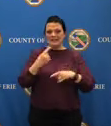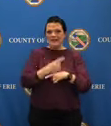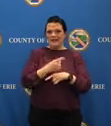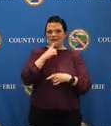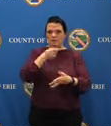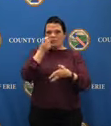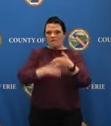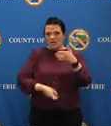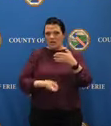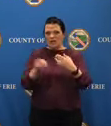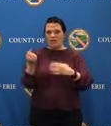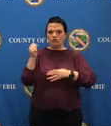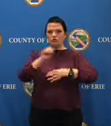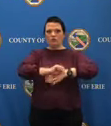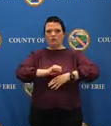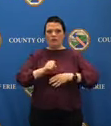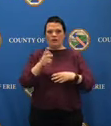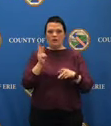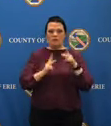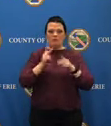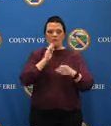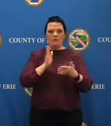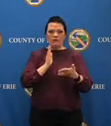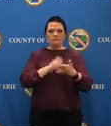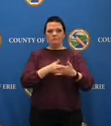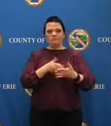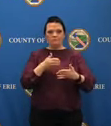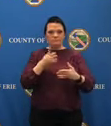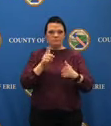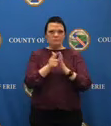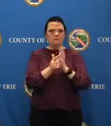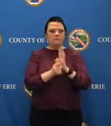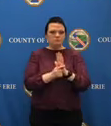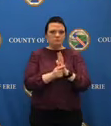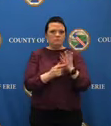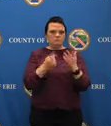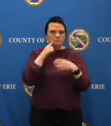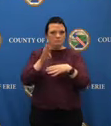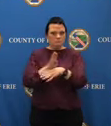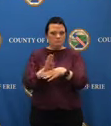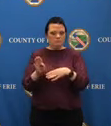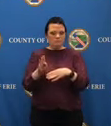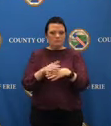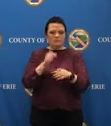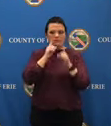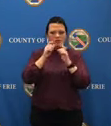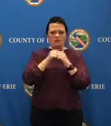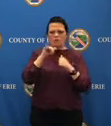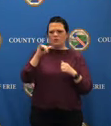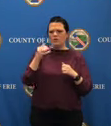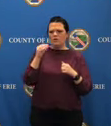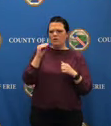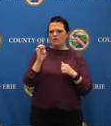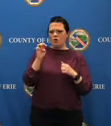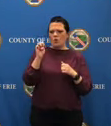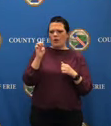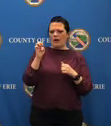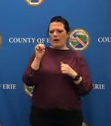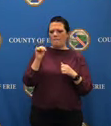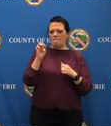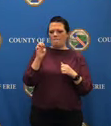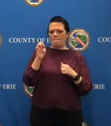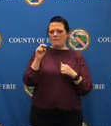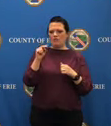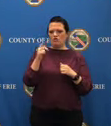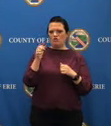fine and shut down violators from non-essential businesses. I also spoke to Joe Eminger of the town of Tonawanda, because we had a